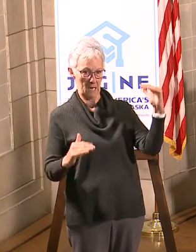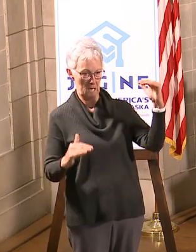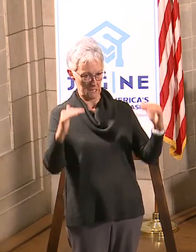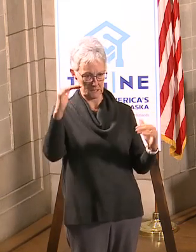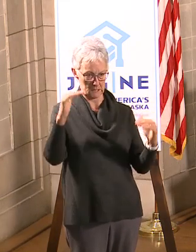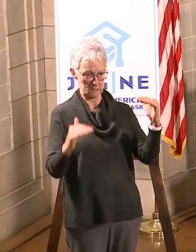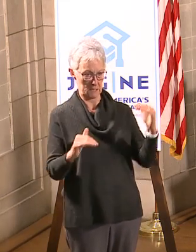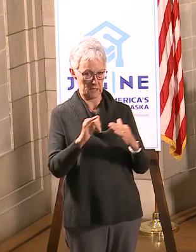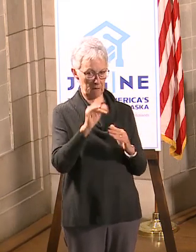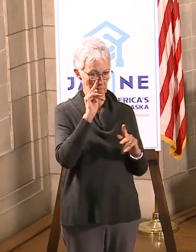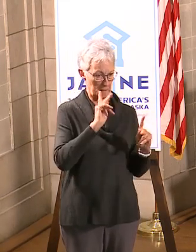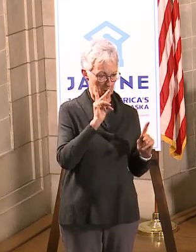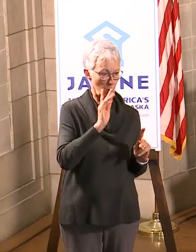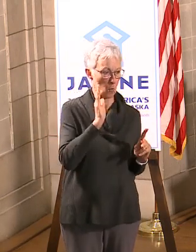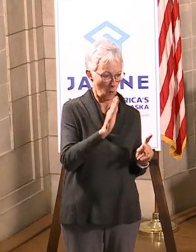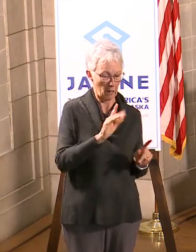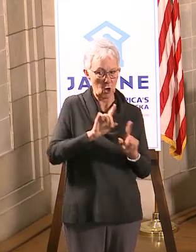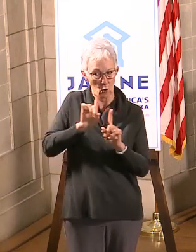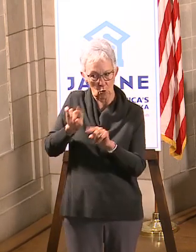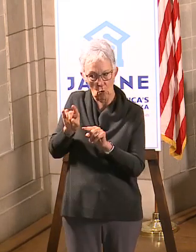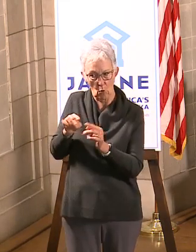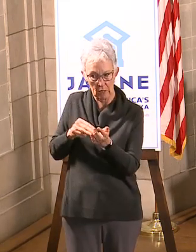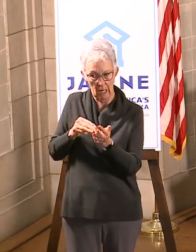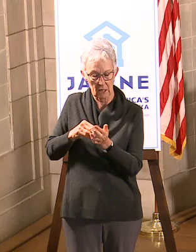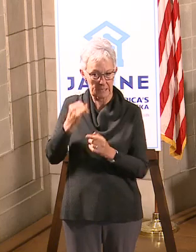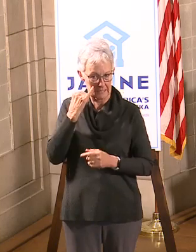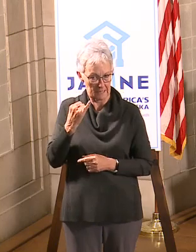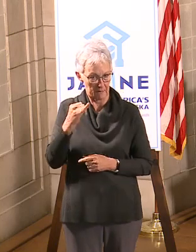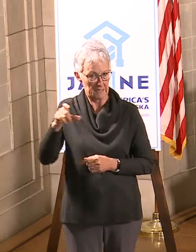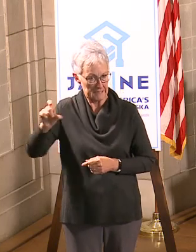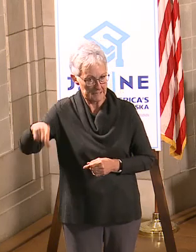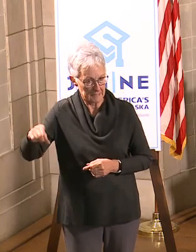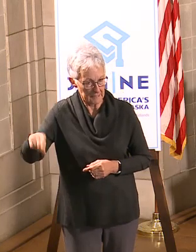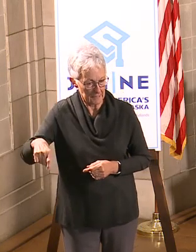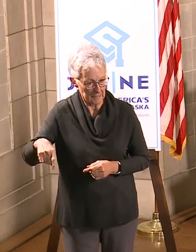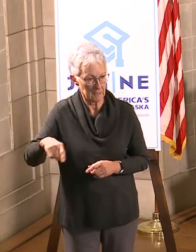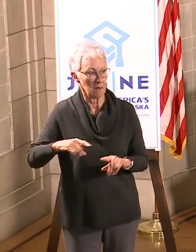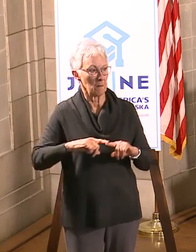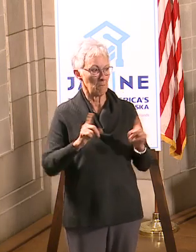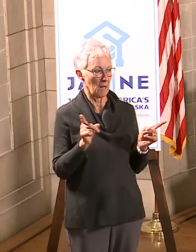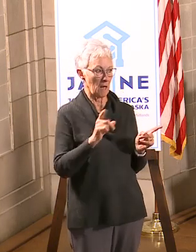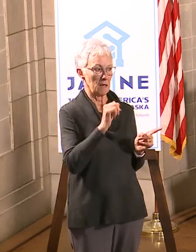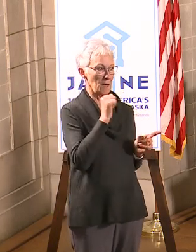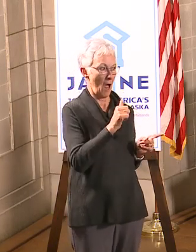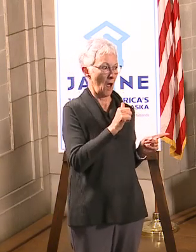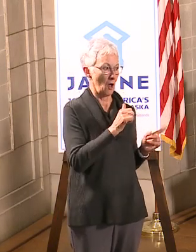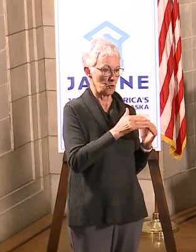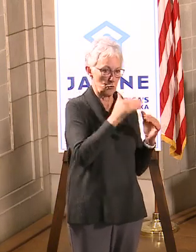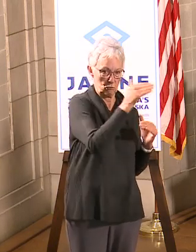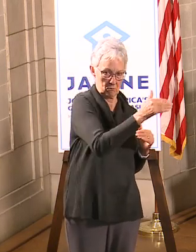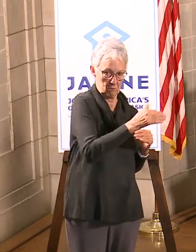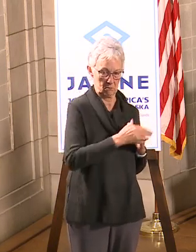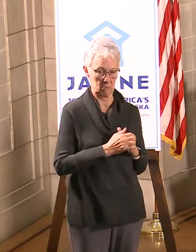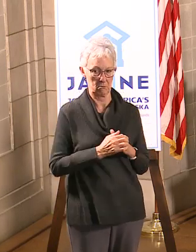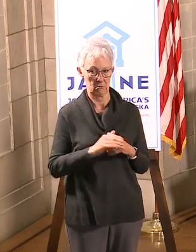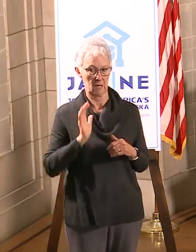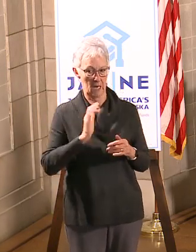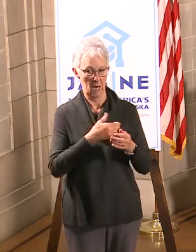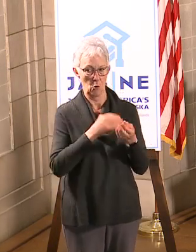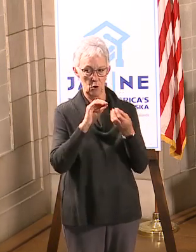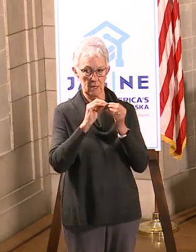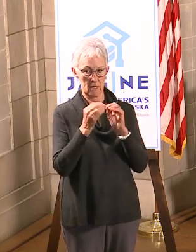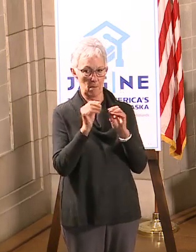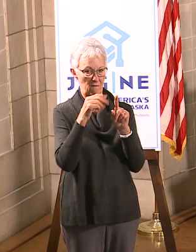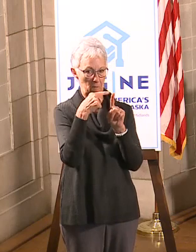that balance. We have seen, for example, if you just look at our positivity rate has slowed week over